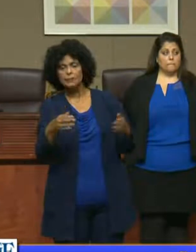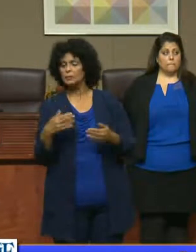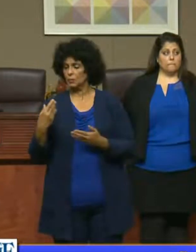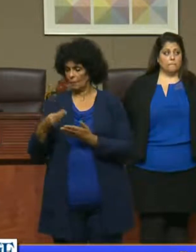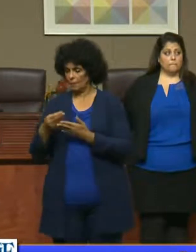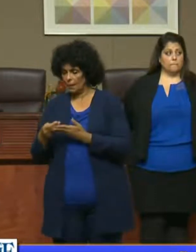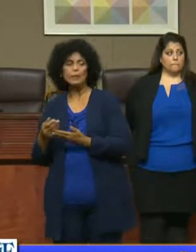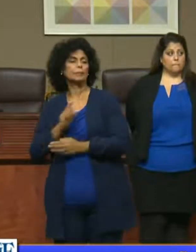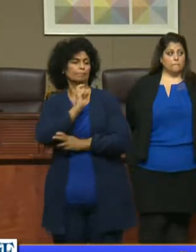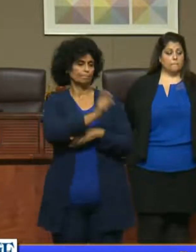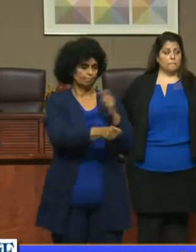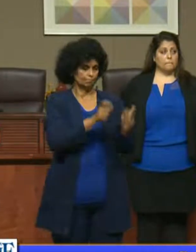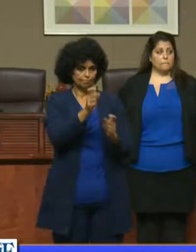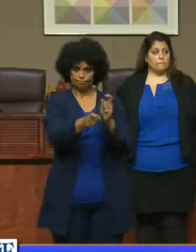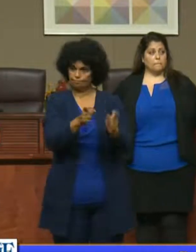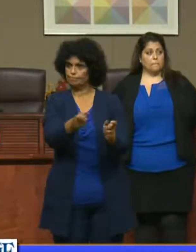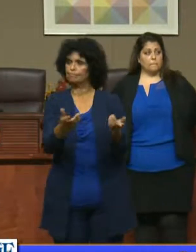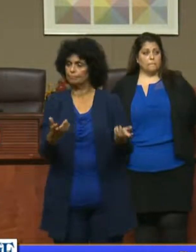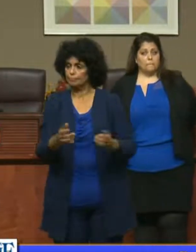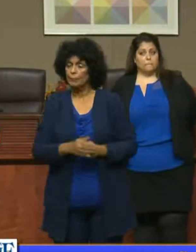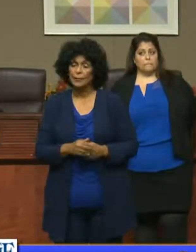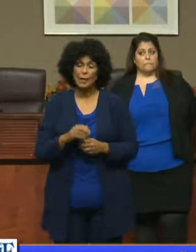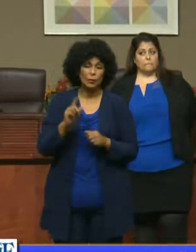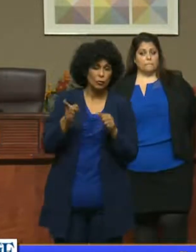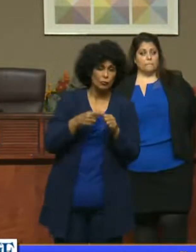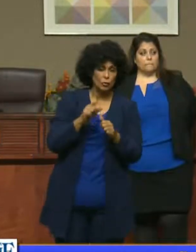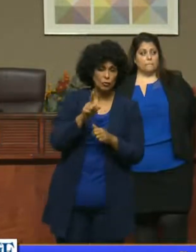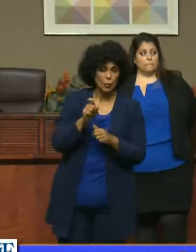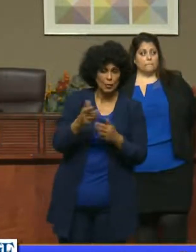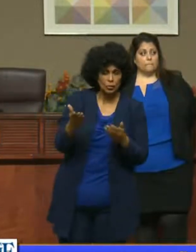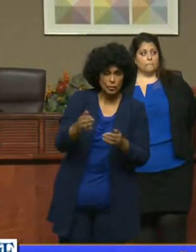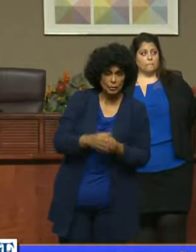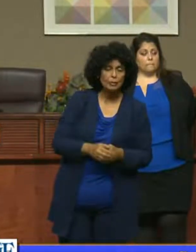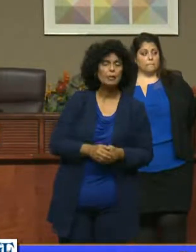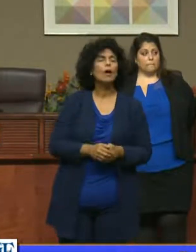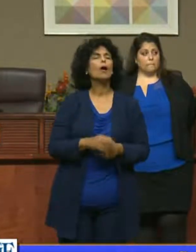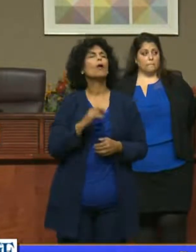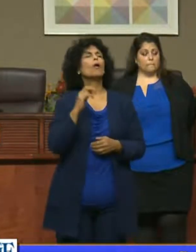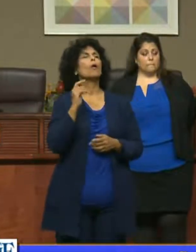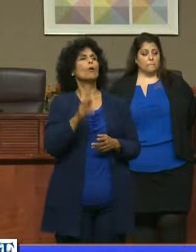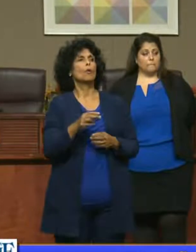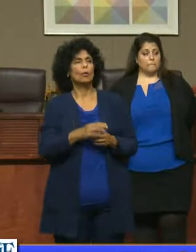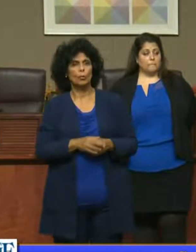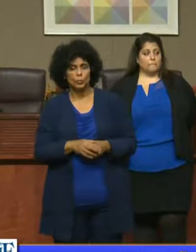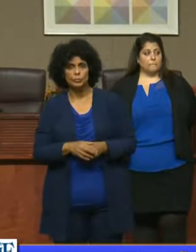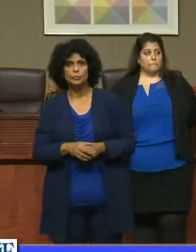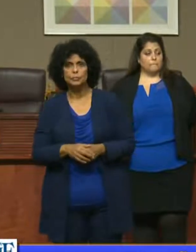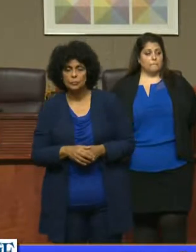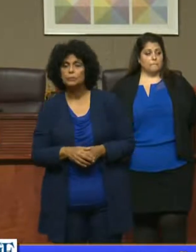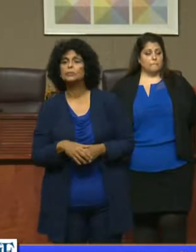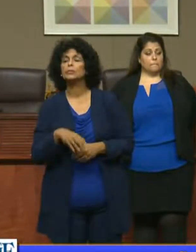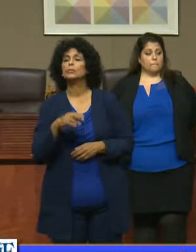the other question you asked was? Universal layoffs. Oh, the universal layoffs.